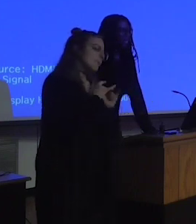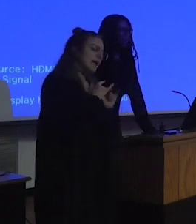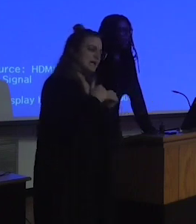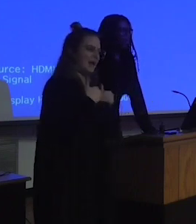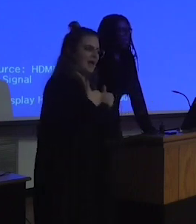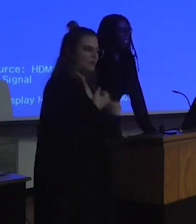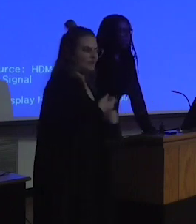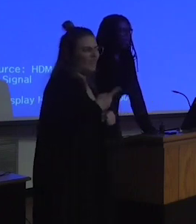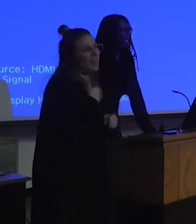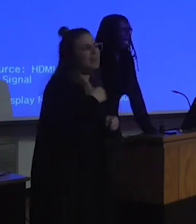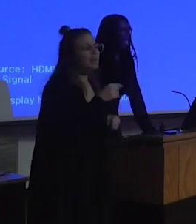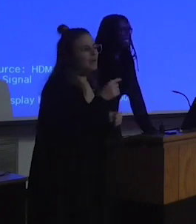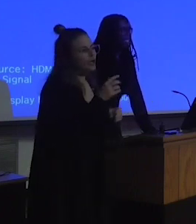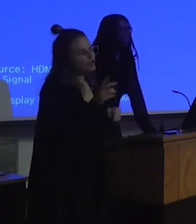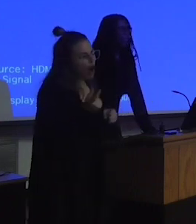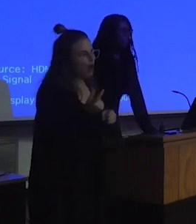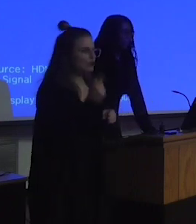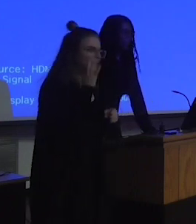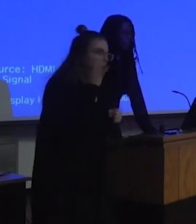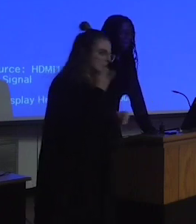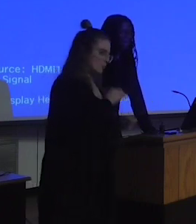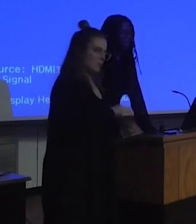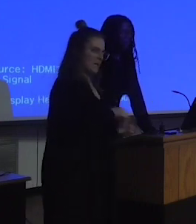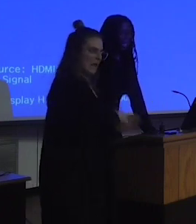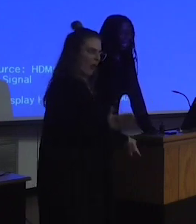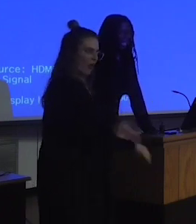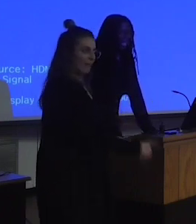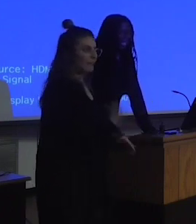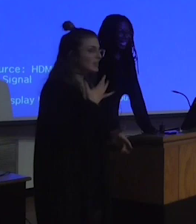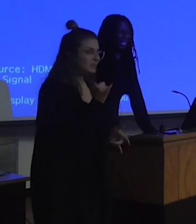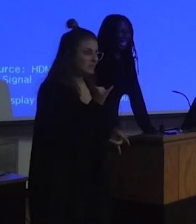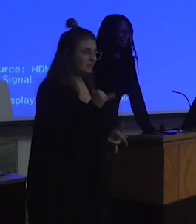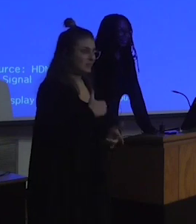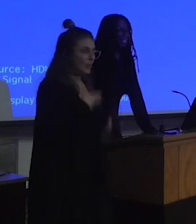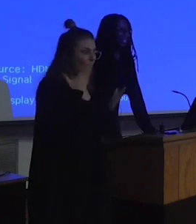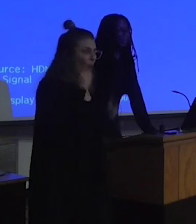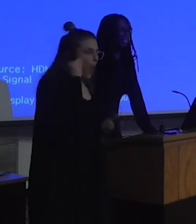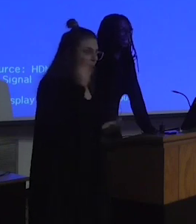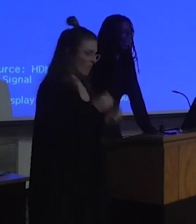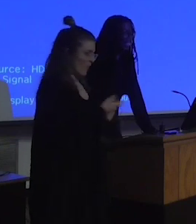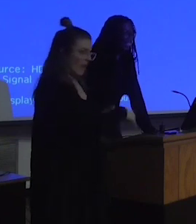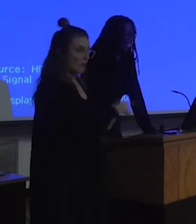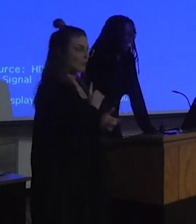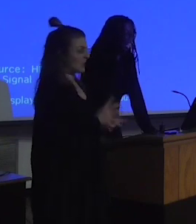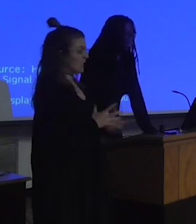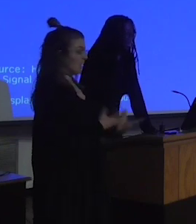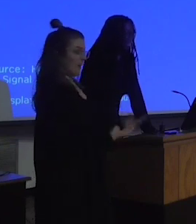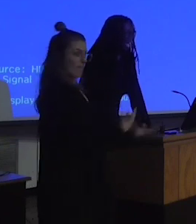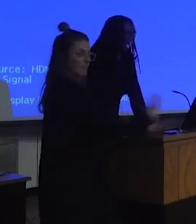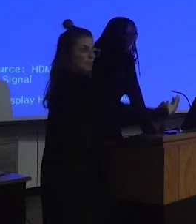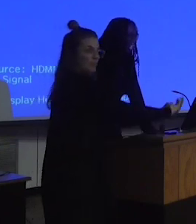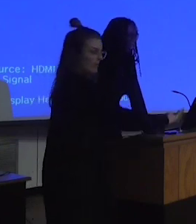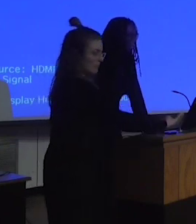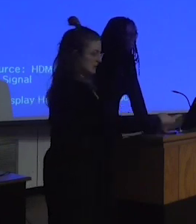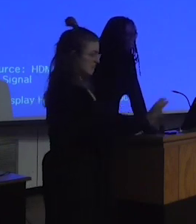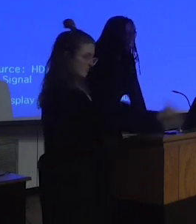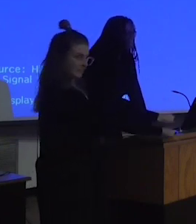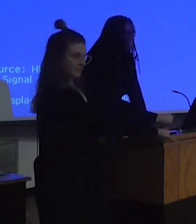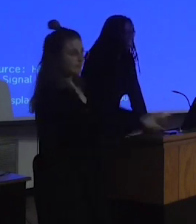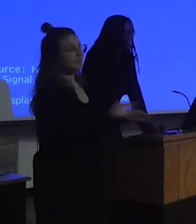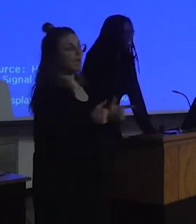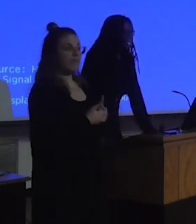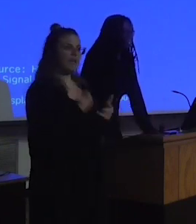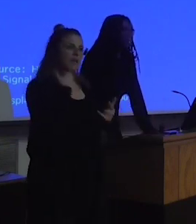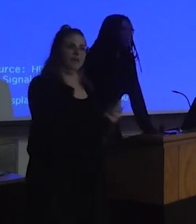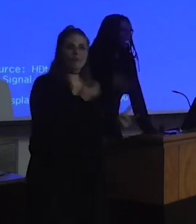We're talking about primarily dogs and cats. For the crime of being homeless, that's what we do. We incarcerate them,